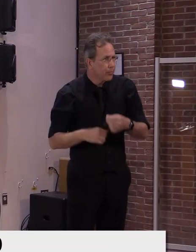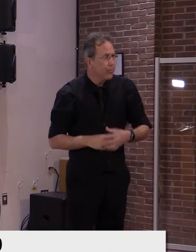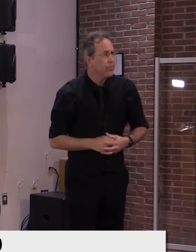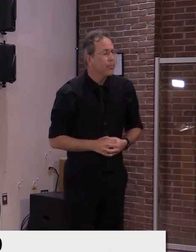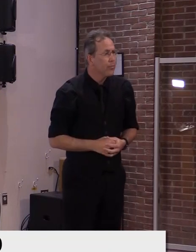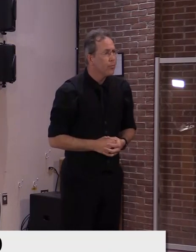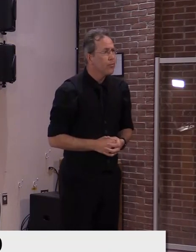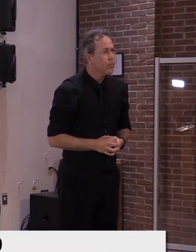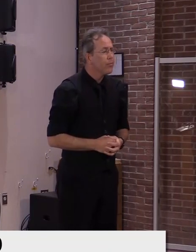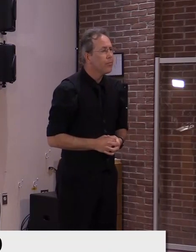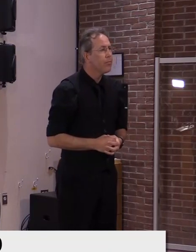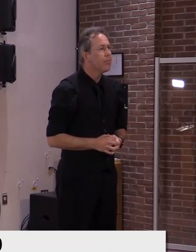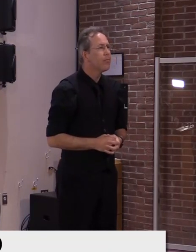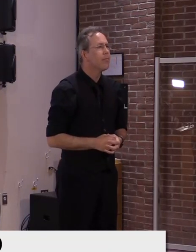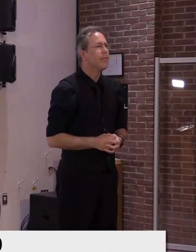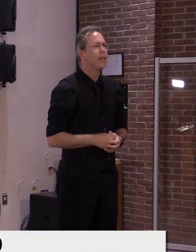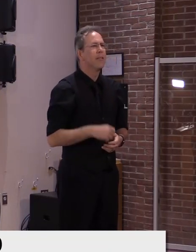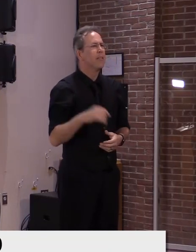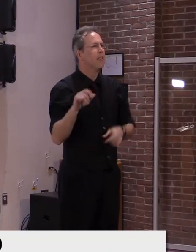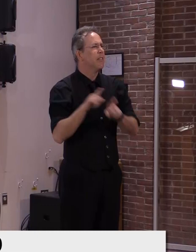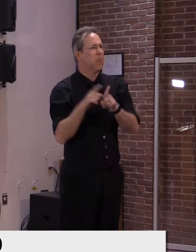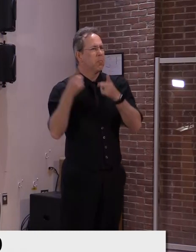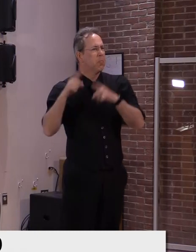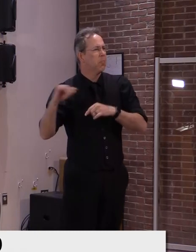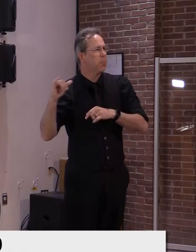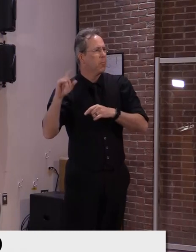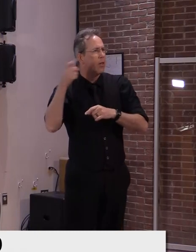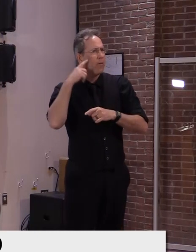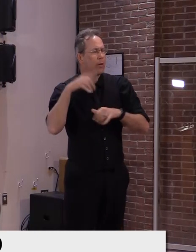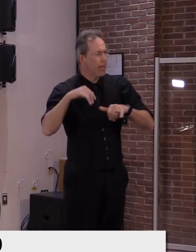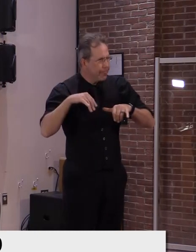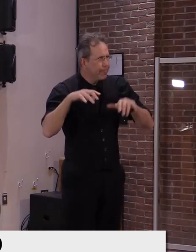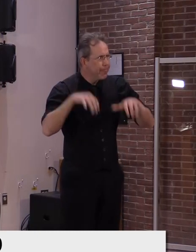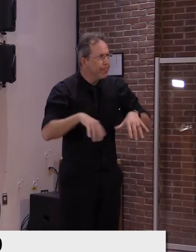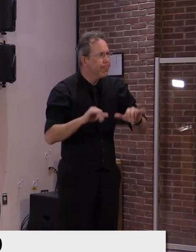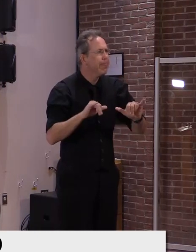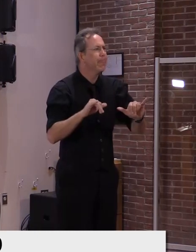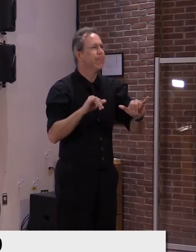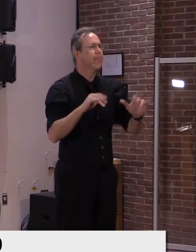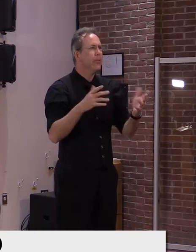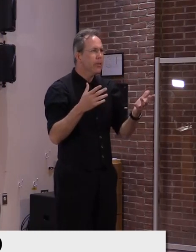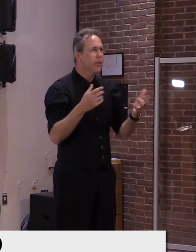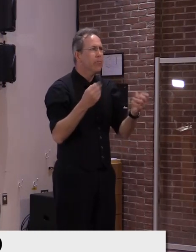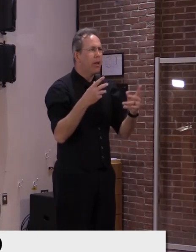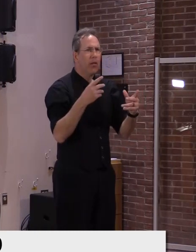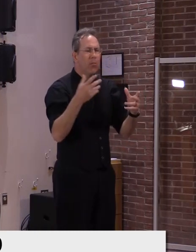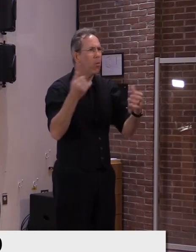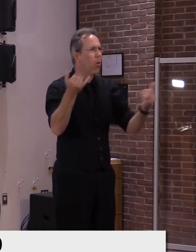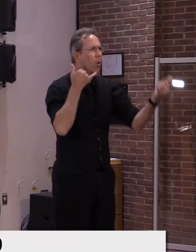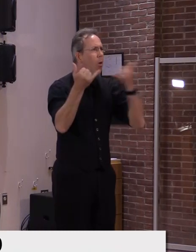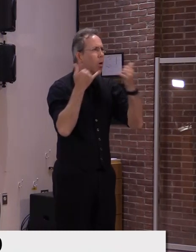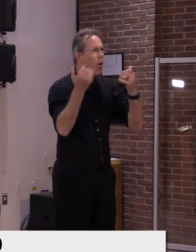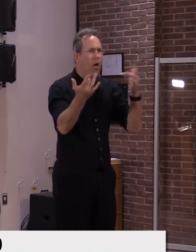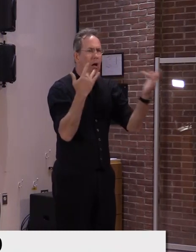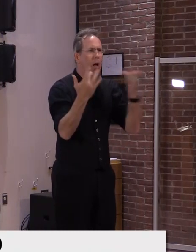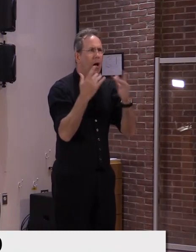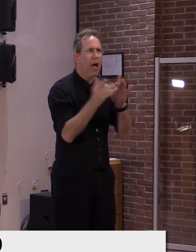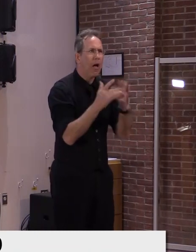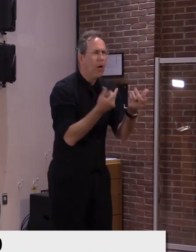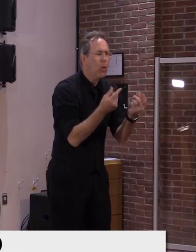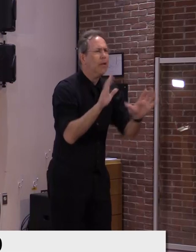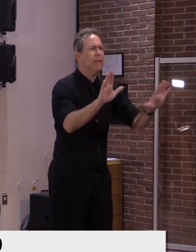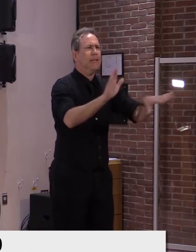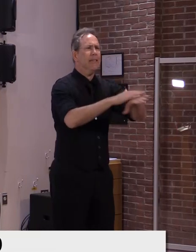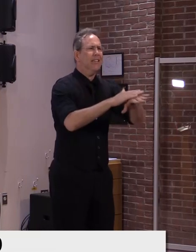As the governor said, we've heard this on multiple calls this morning out of an abundance of caution. As the